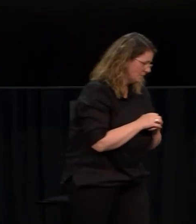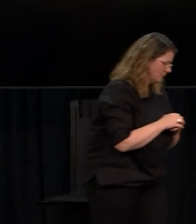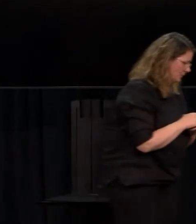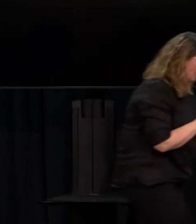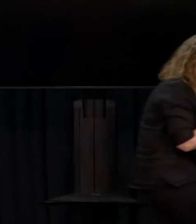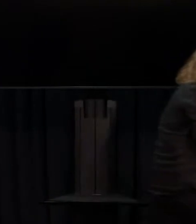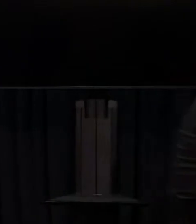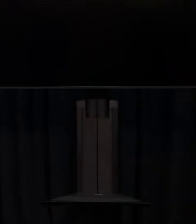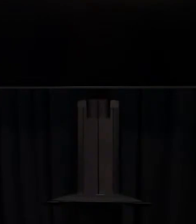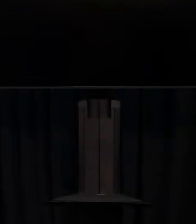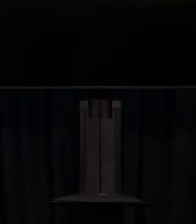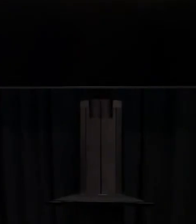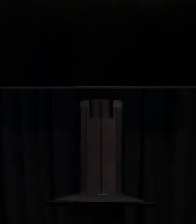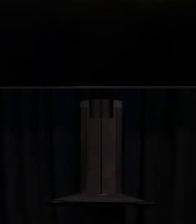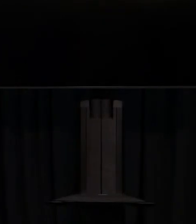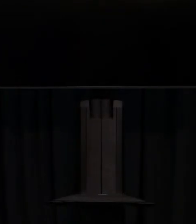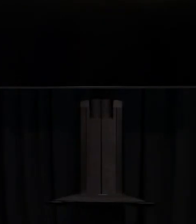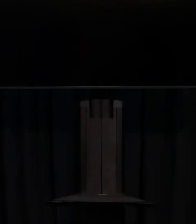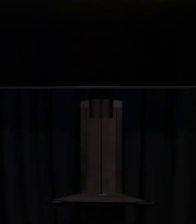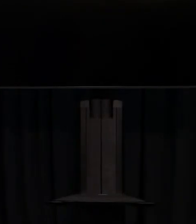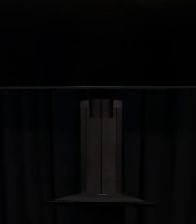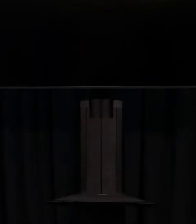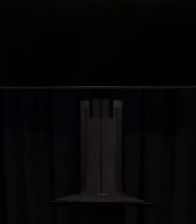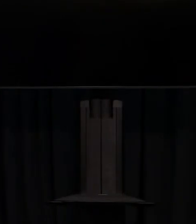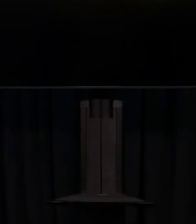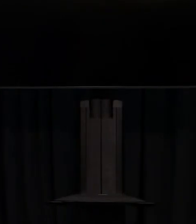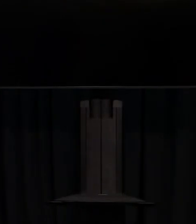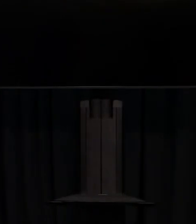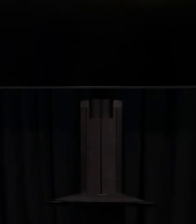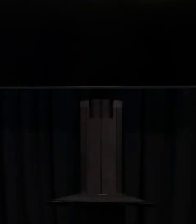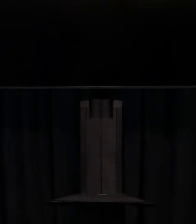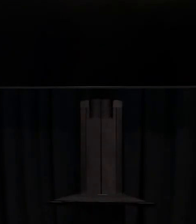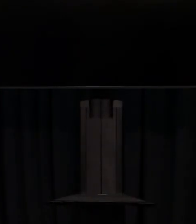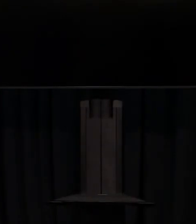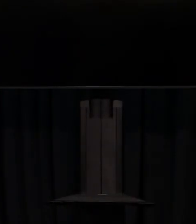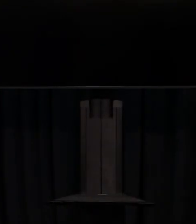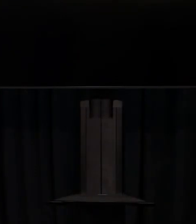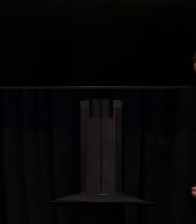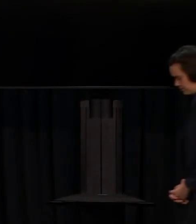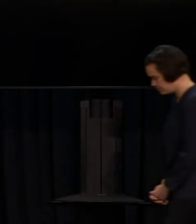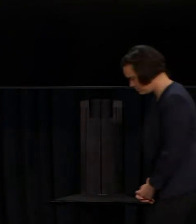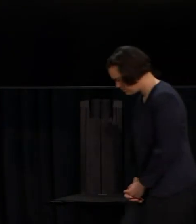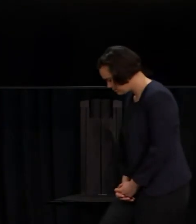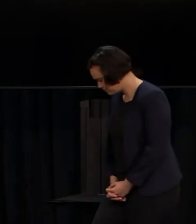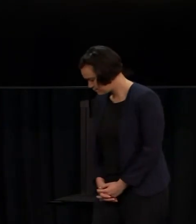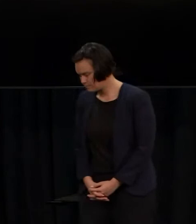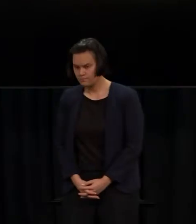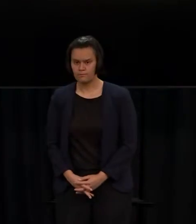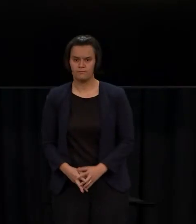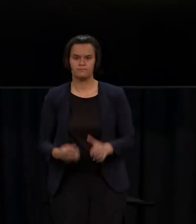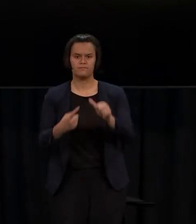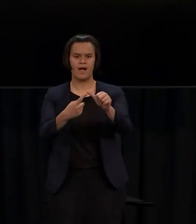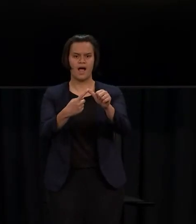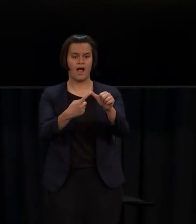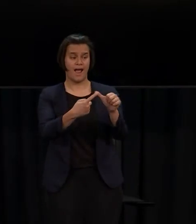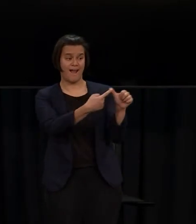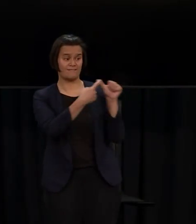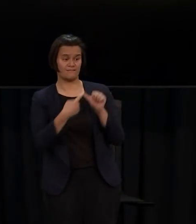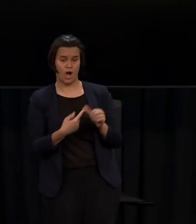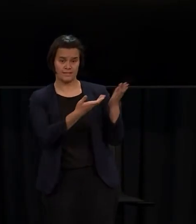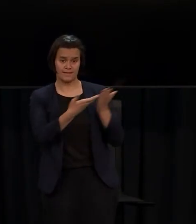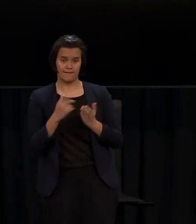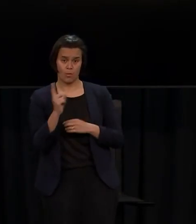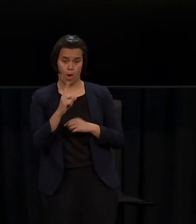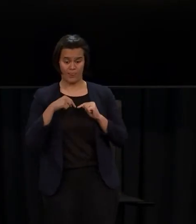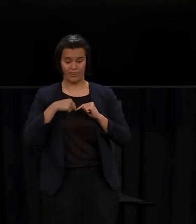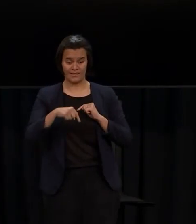haven't. We then put the question to both on the call with some of our public health team on the ground and also the health team whether or not there was comfort